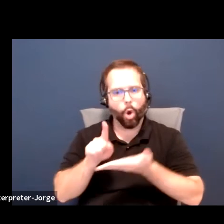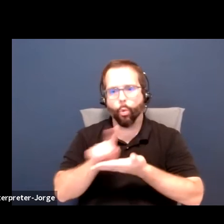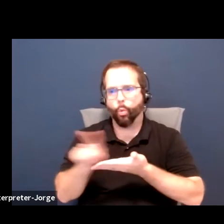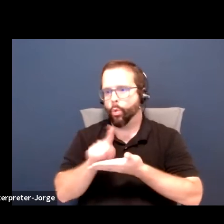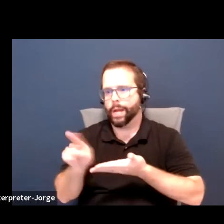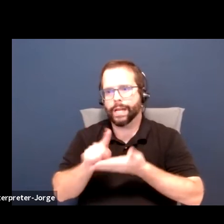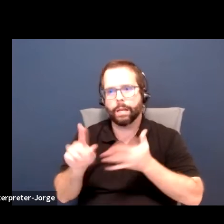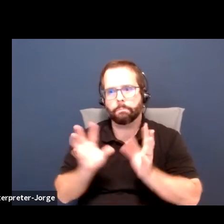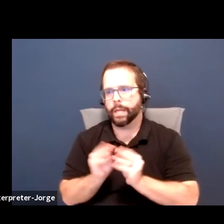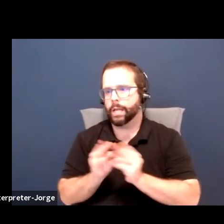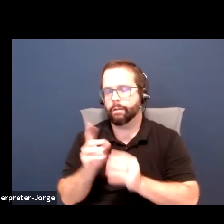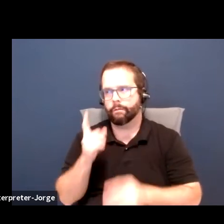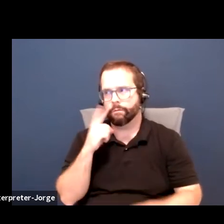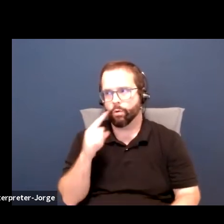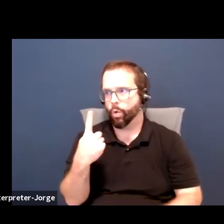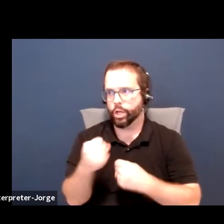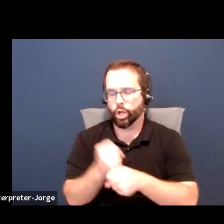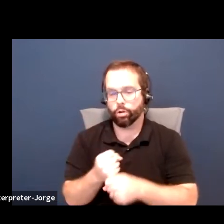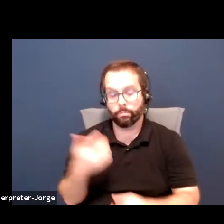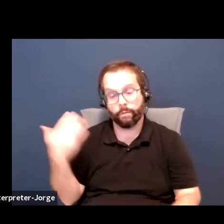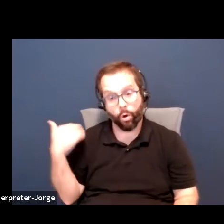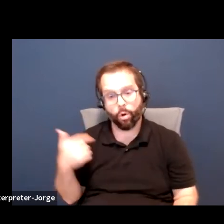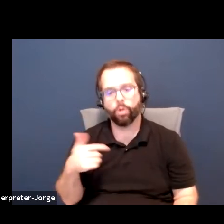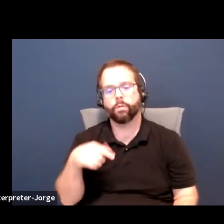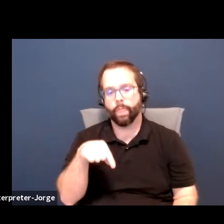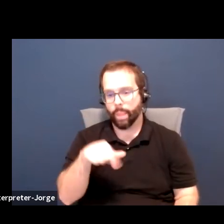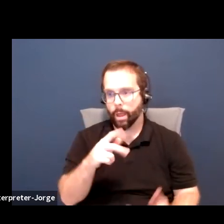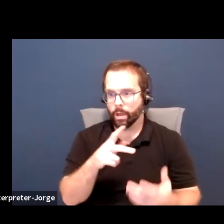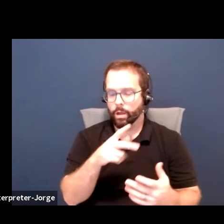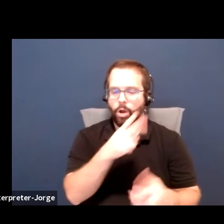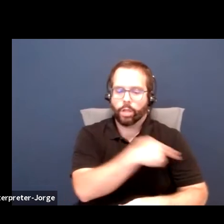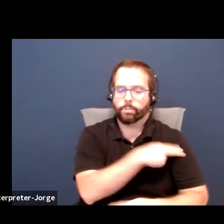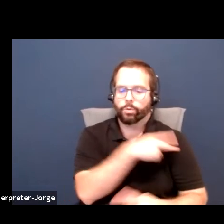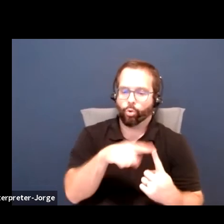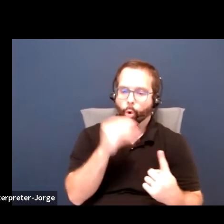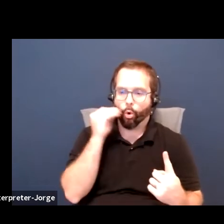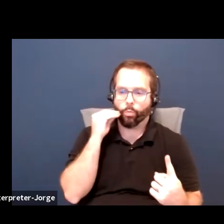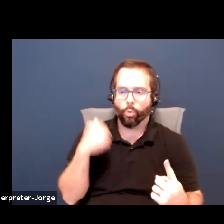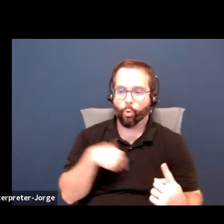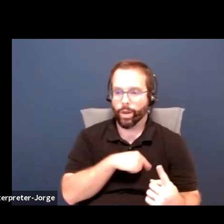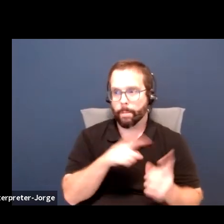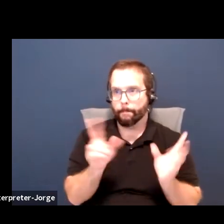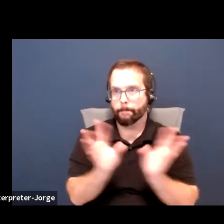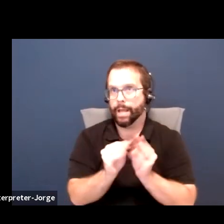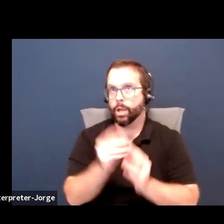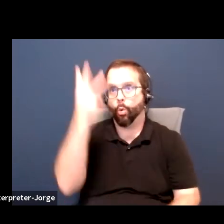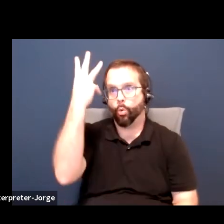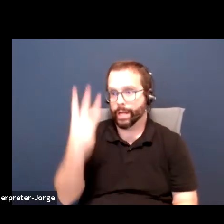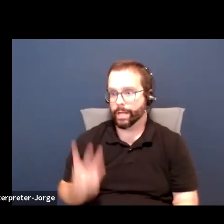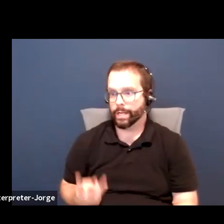to 12, the team came together and we met weekly with what do we find out? What are we